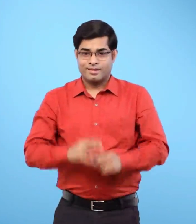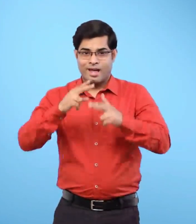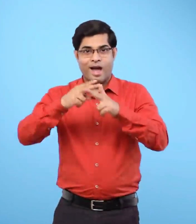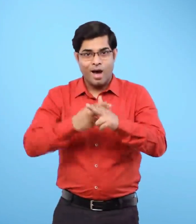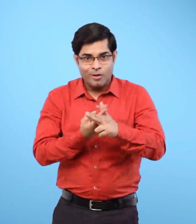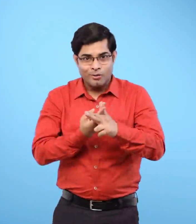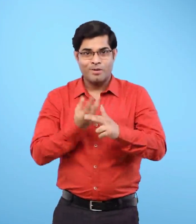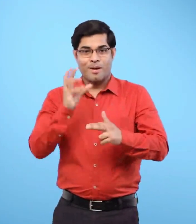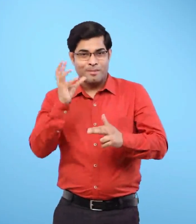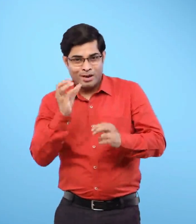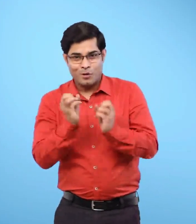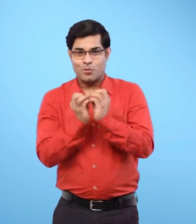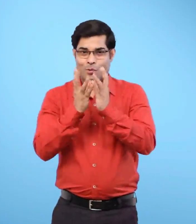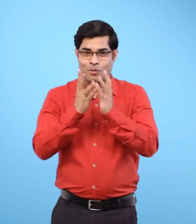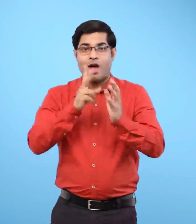What I like best. Vegetable.